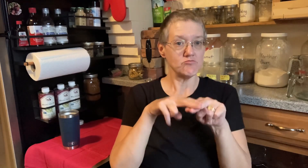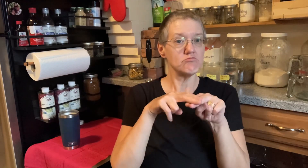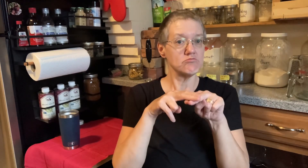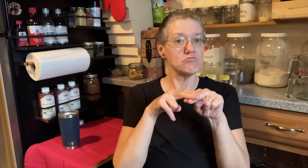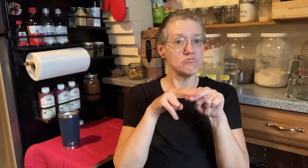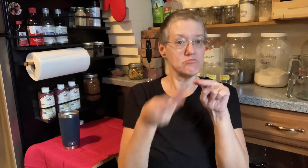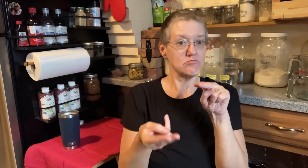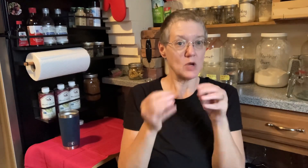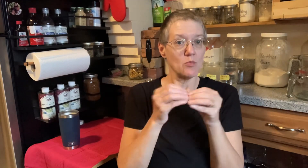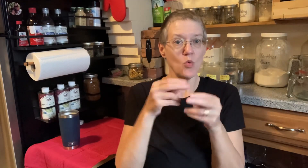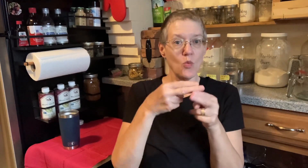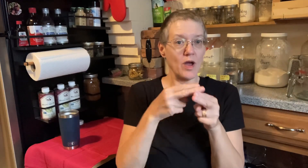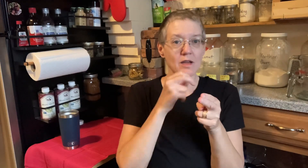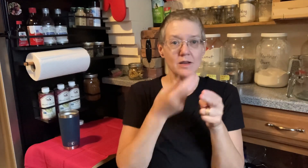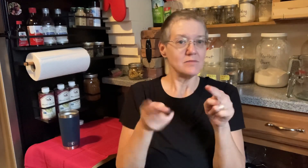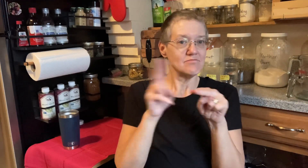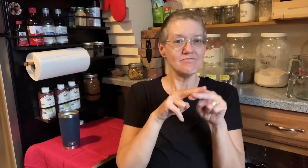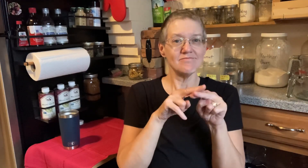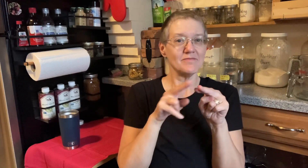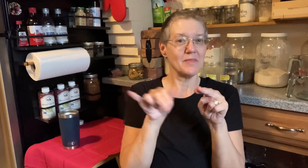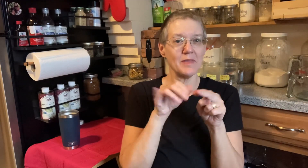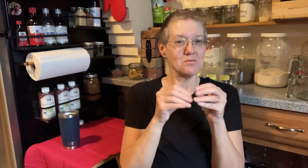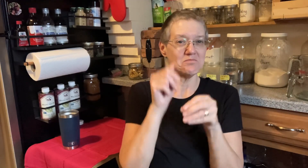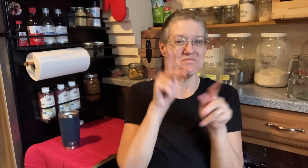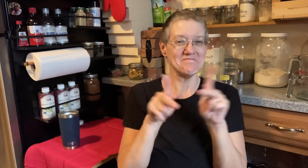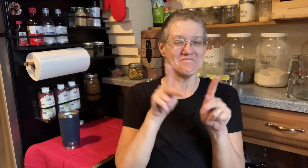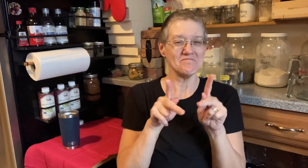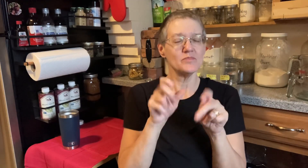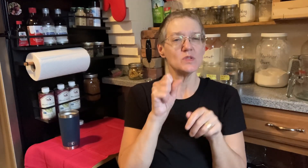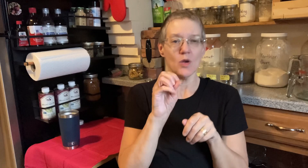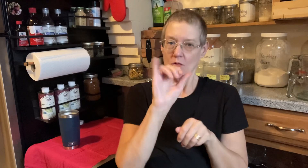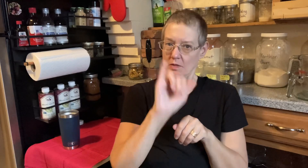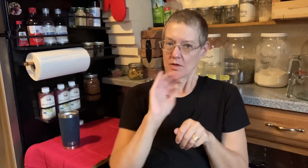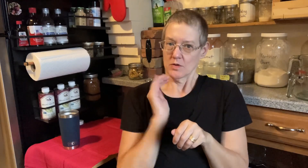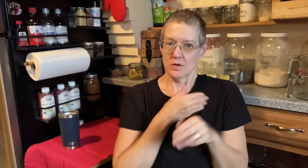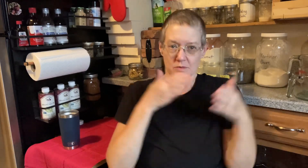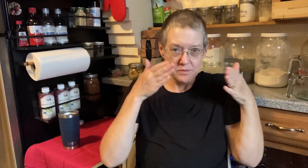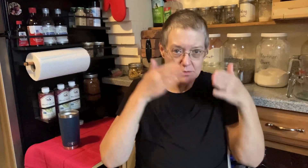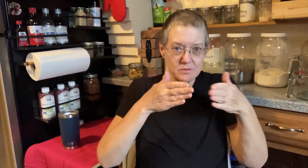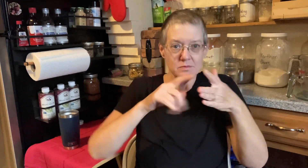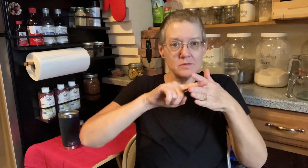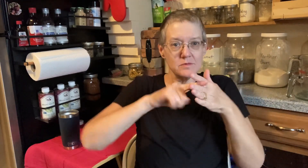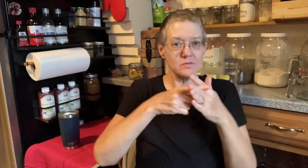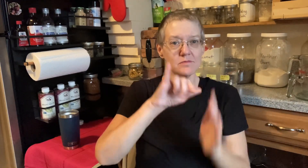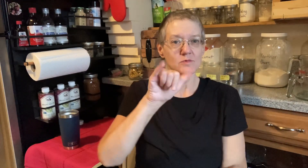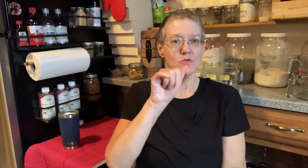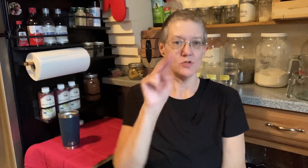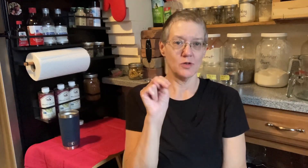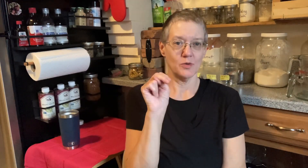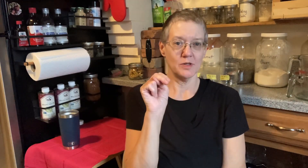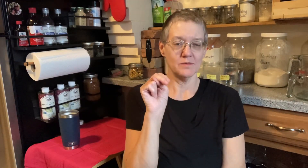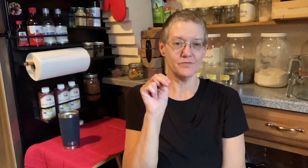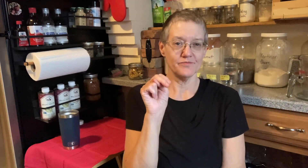I lost weight. I didn't gain like most people. So that's going to be our focus starting